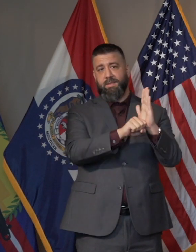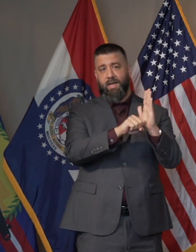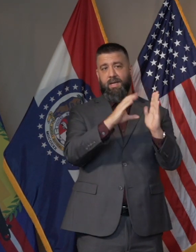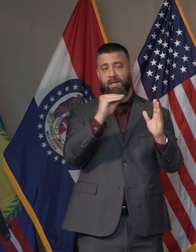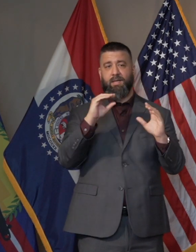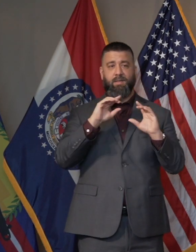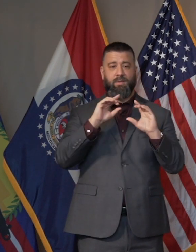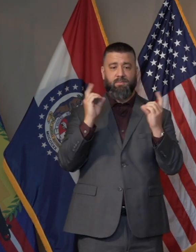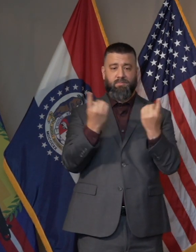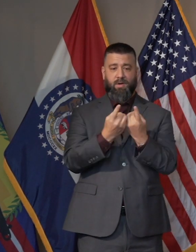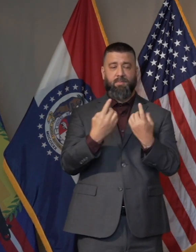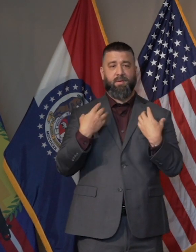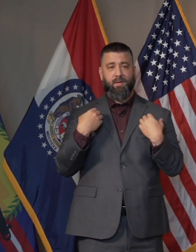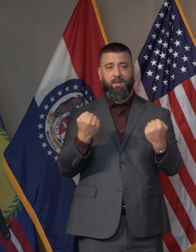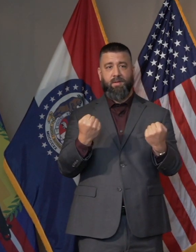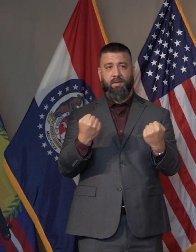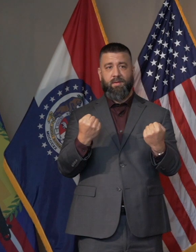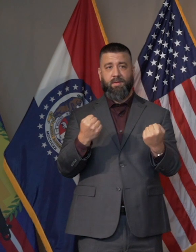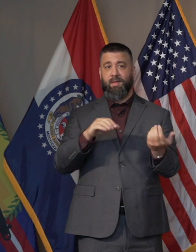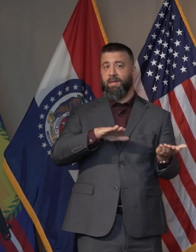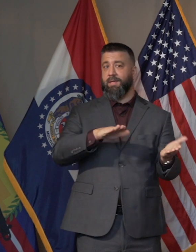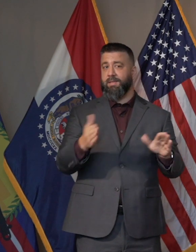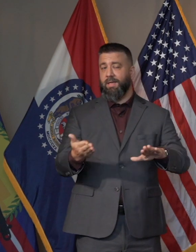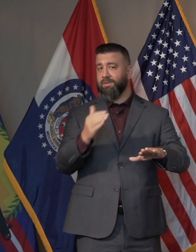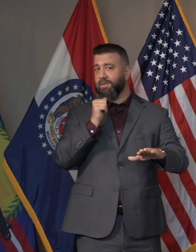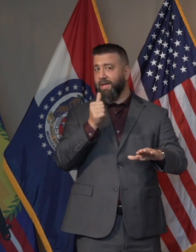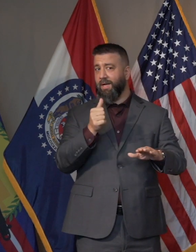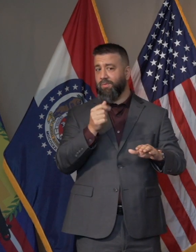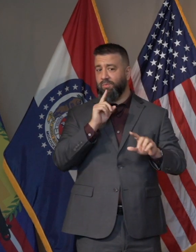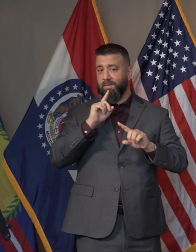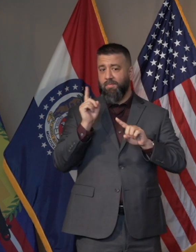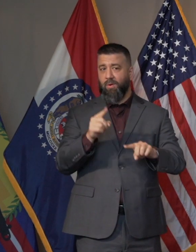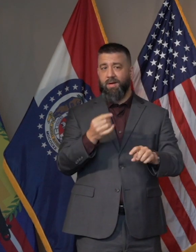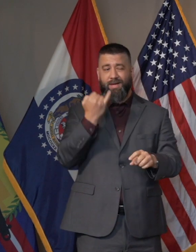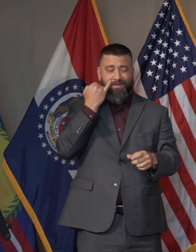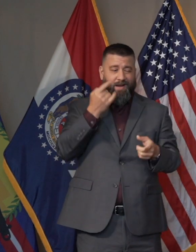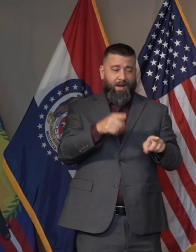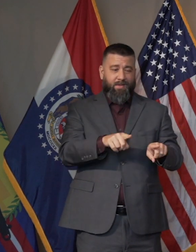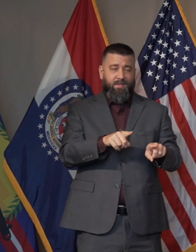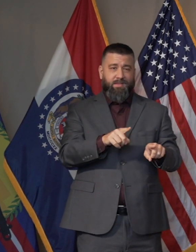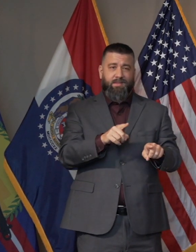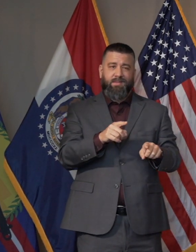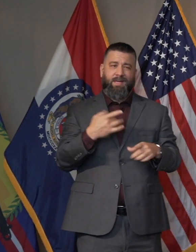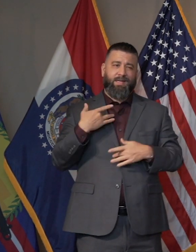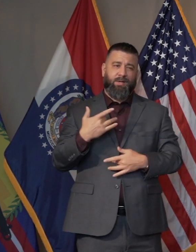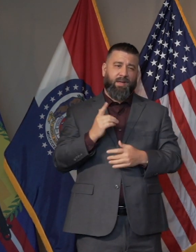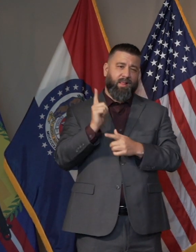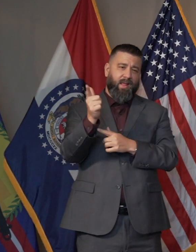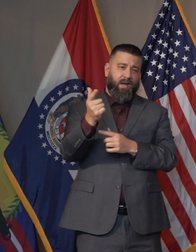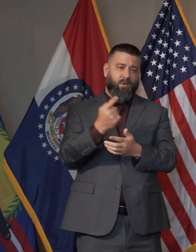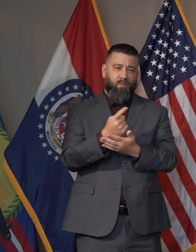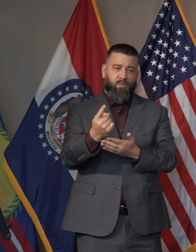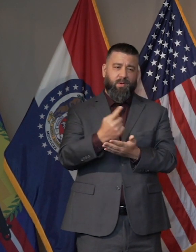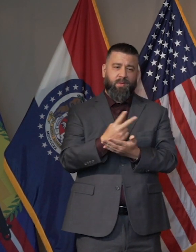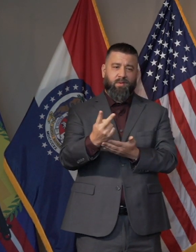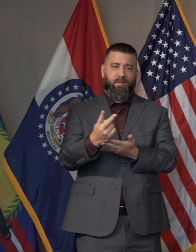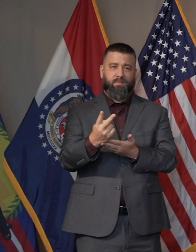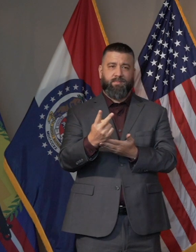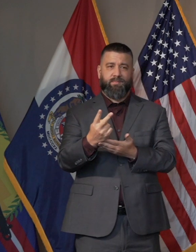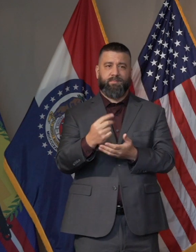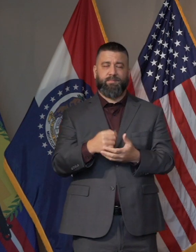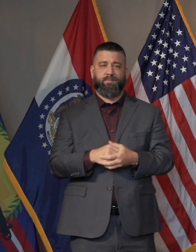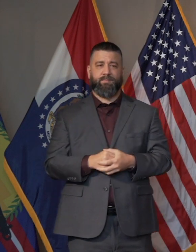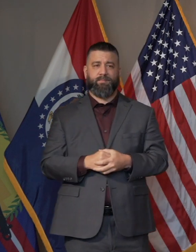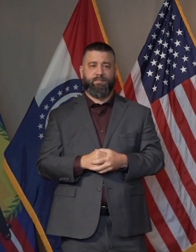of Health, and deaths are not reported when they happen. Deaths are reported over time as a medical examiner gets the